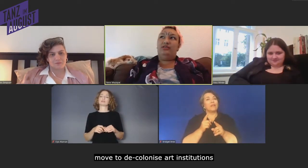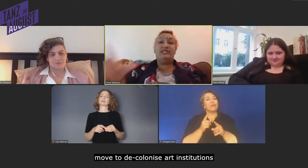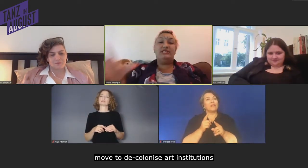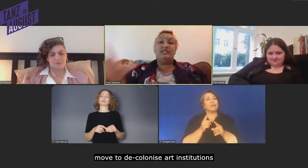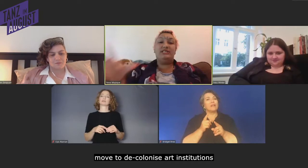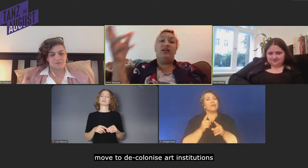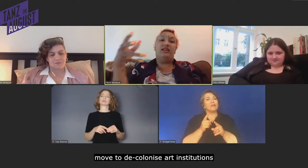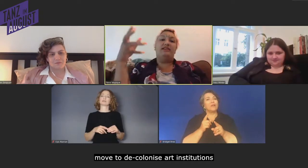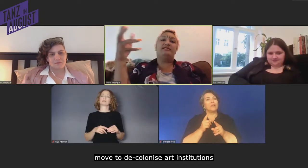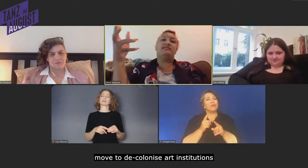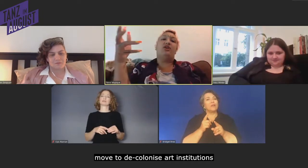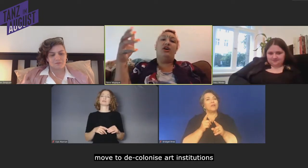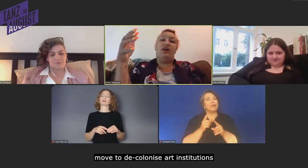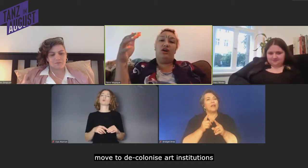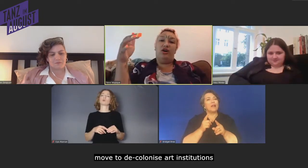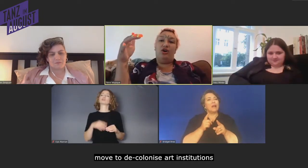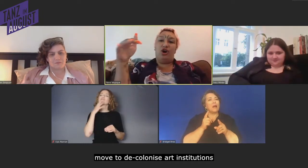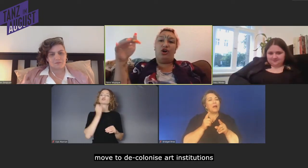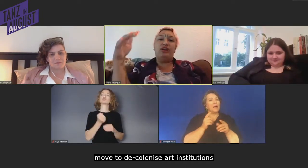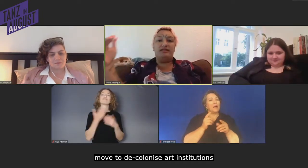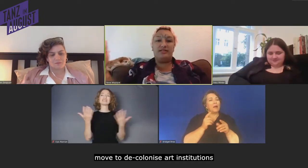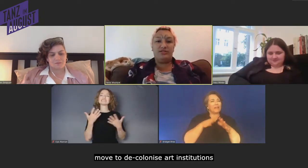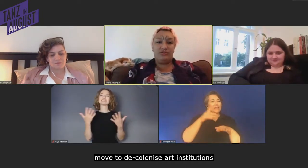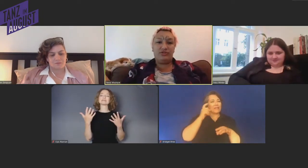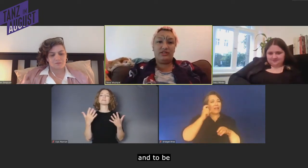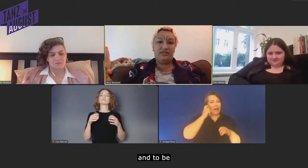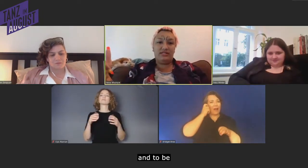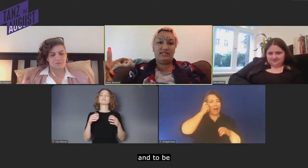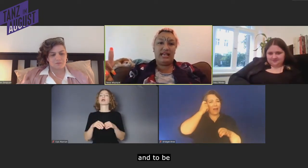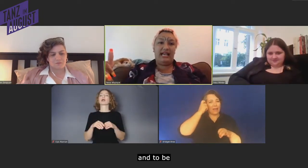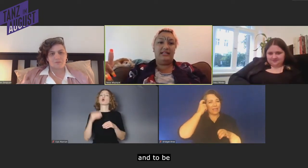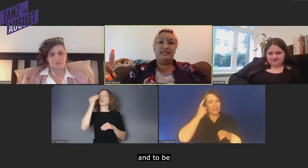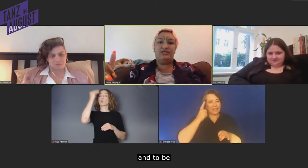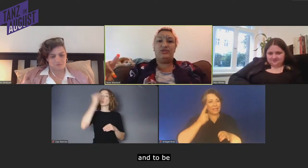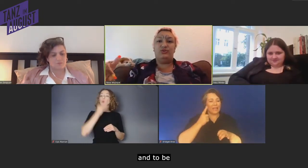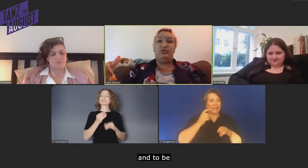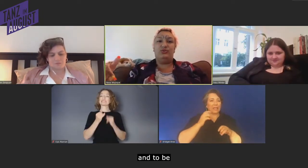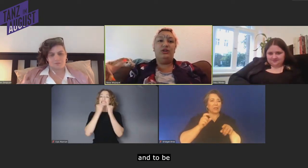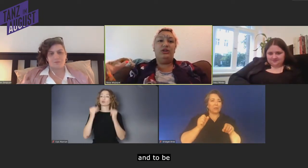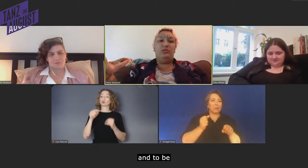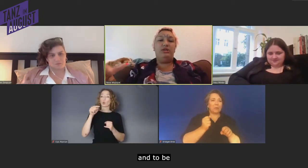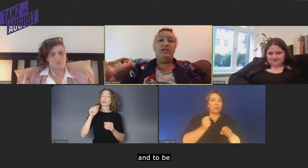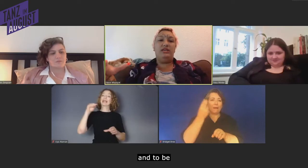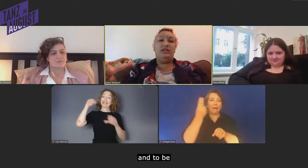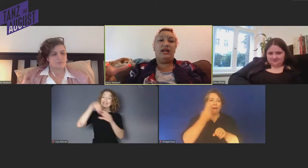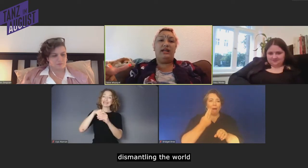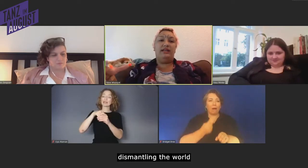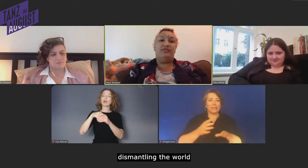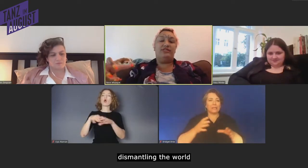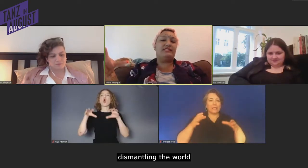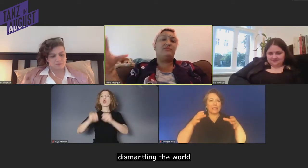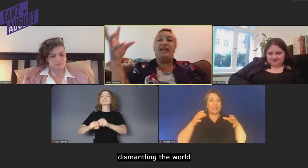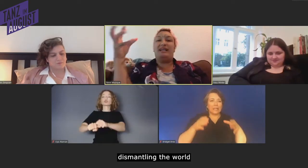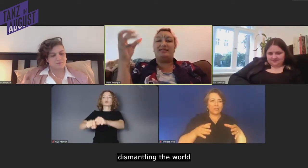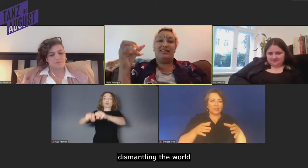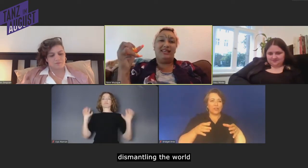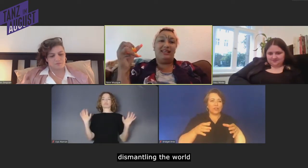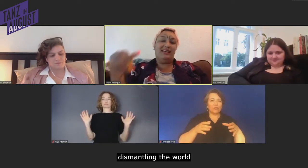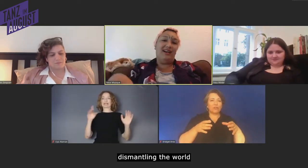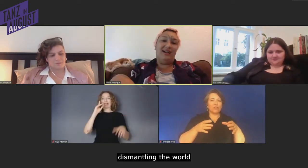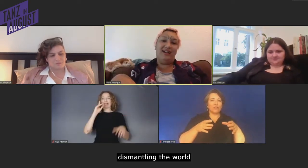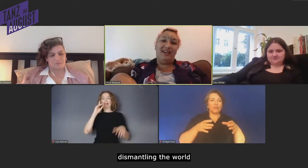move to decolonize art institutions and to be kind of